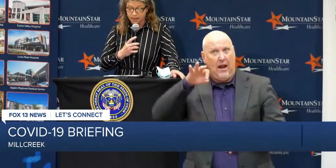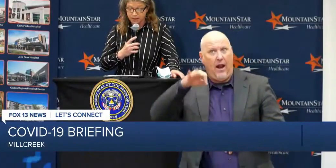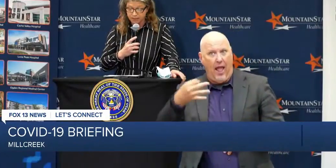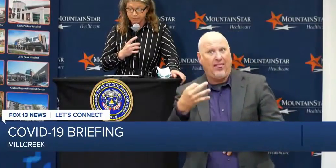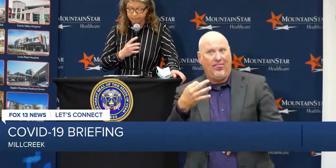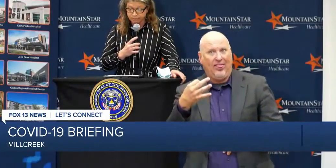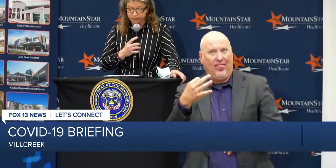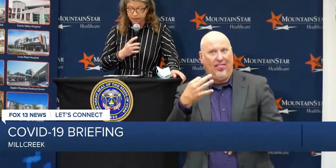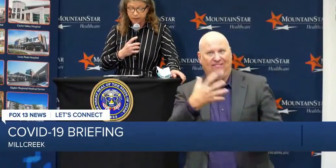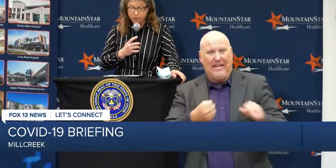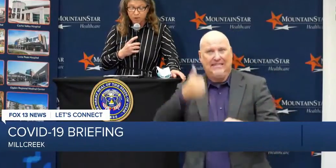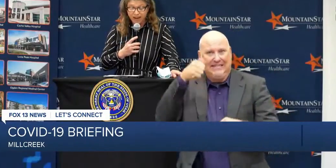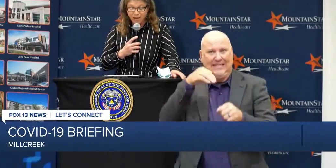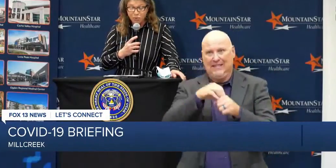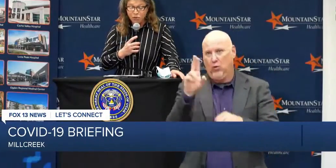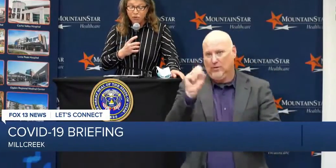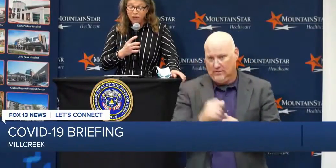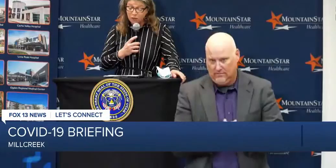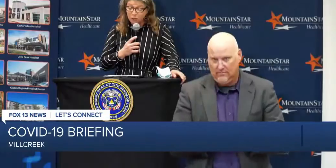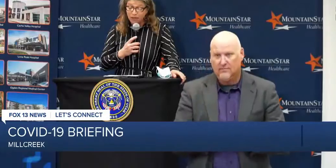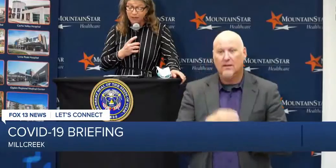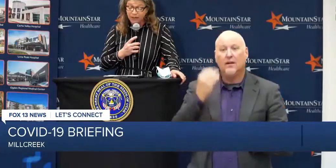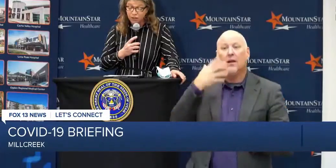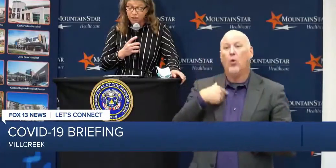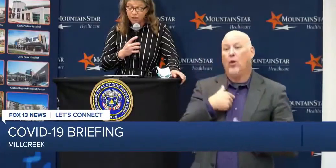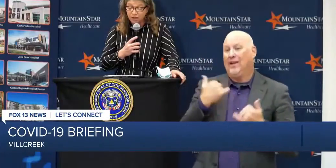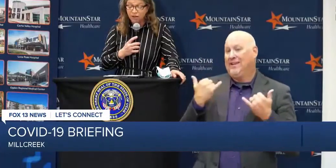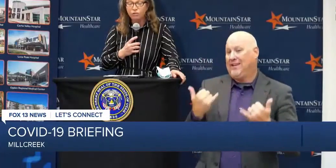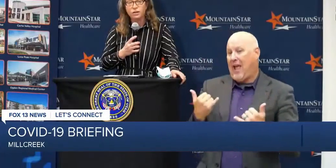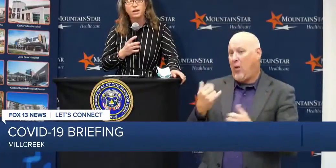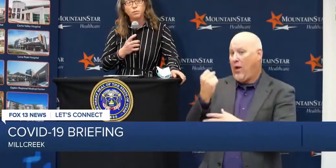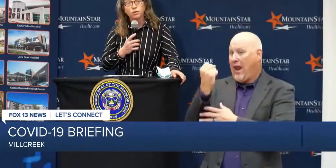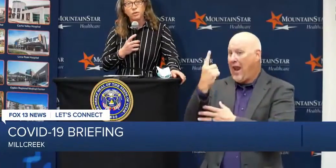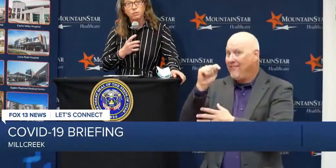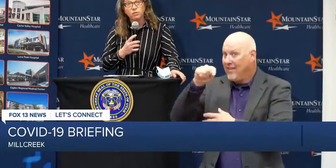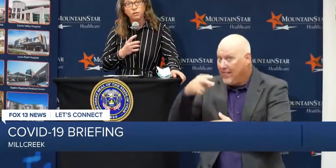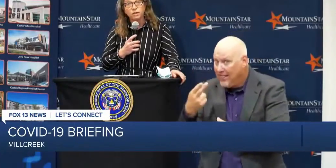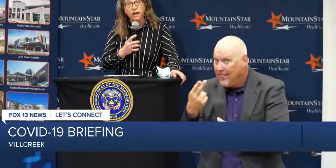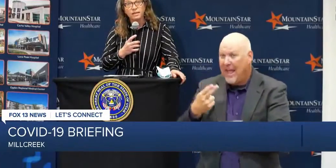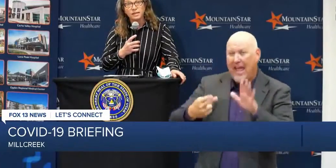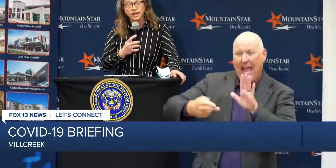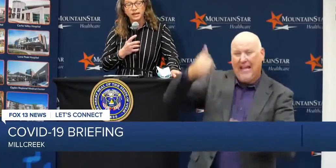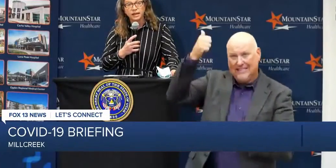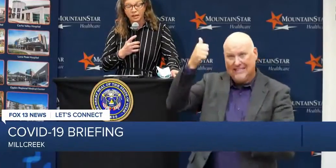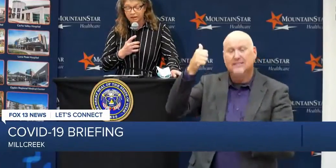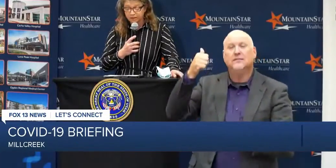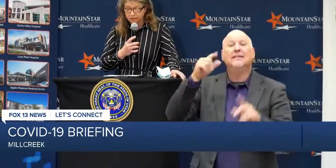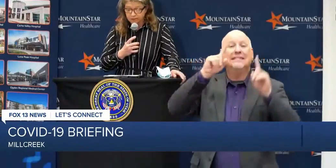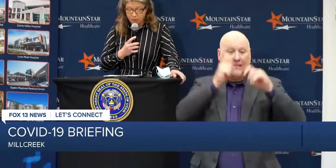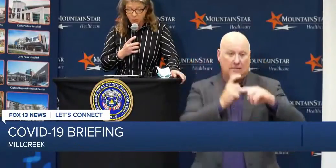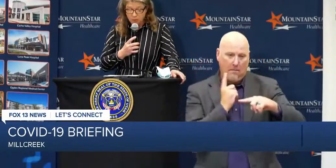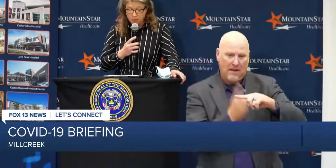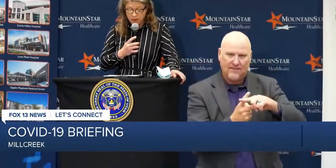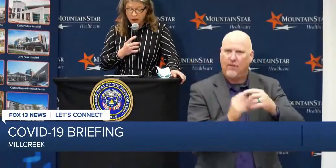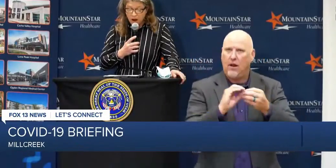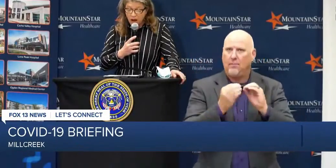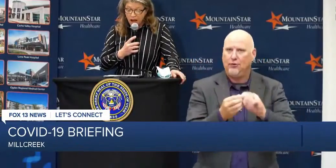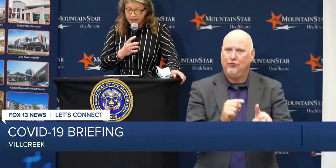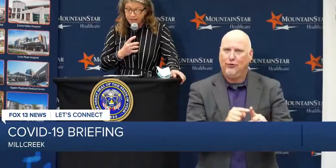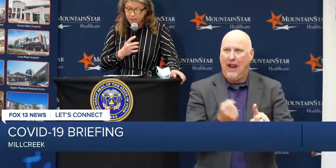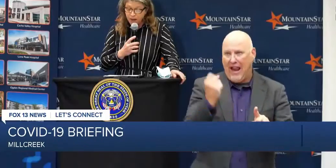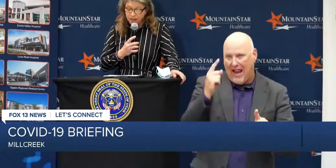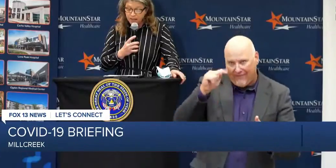United States. We rank number 33 in the nation for the number of people fully vaccinated.